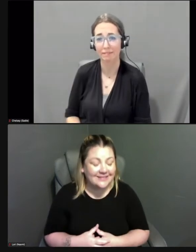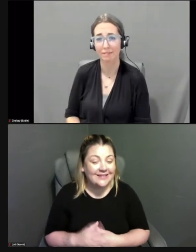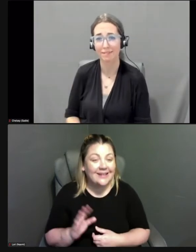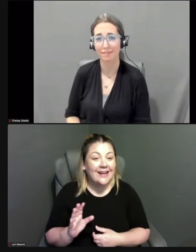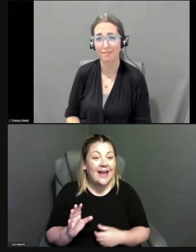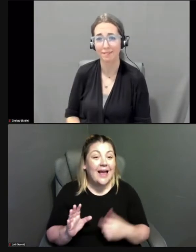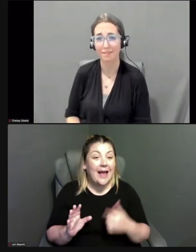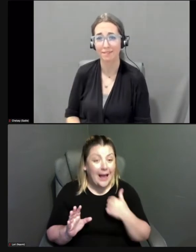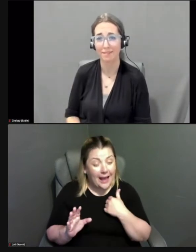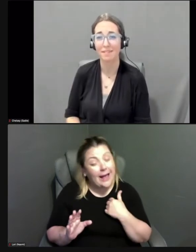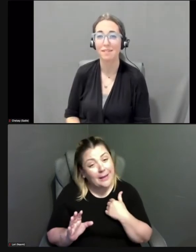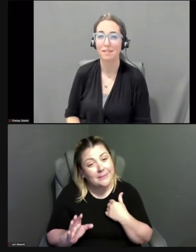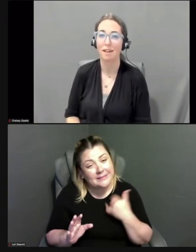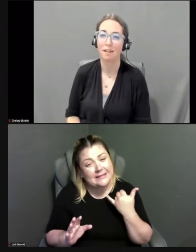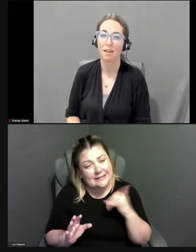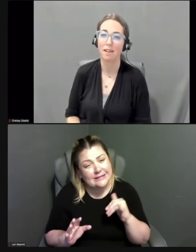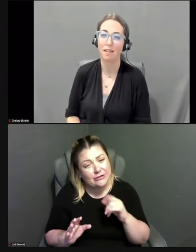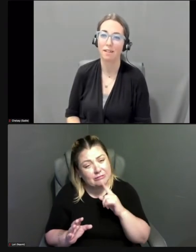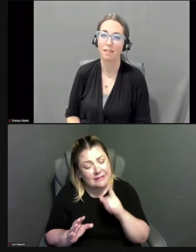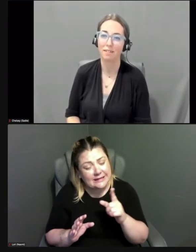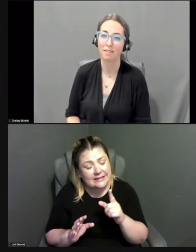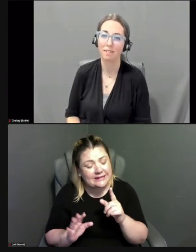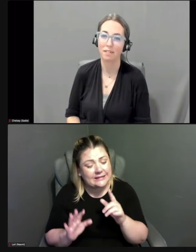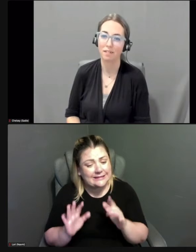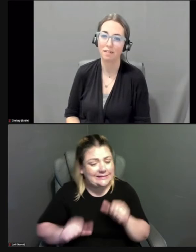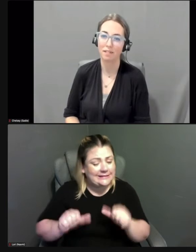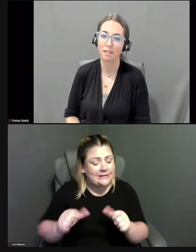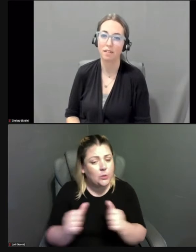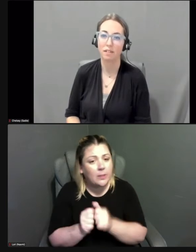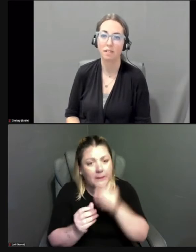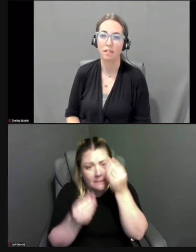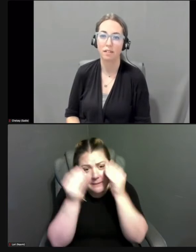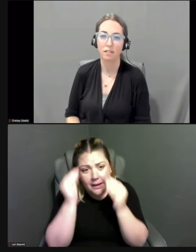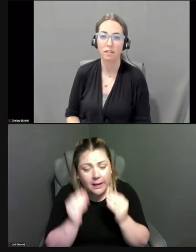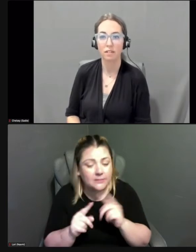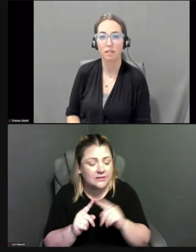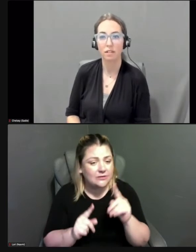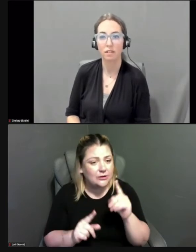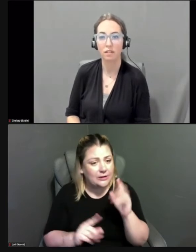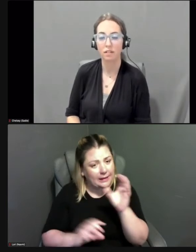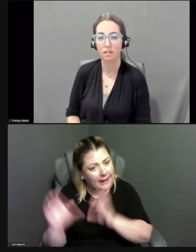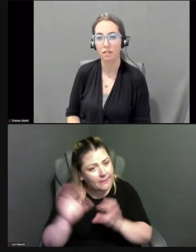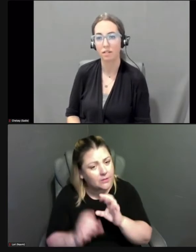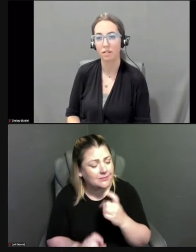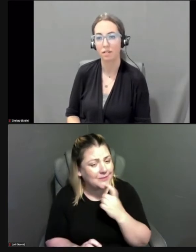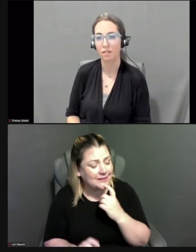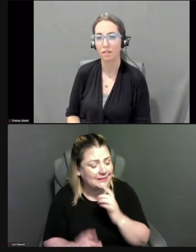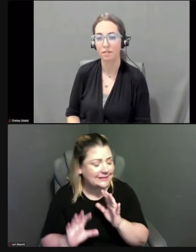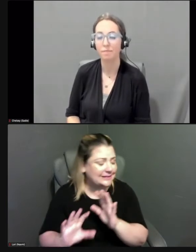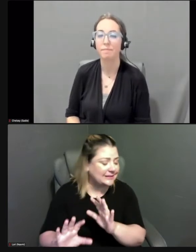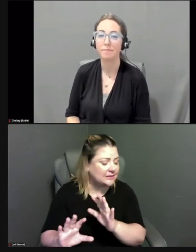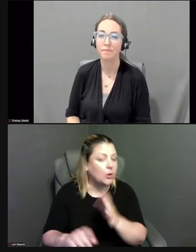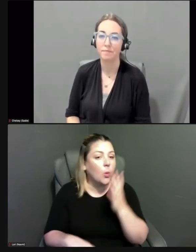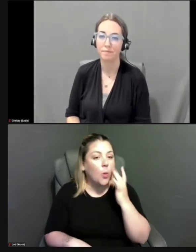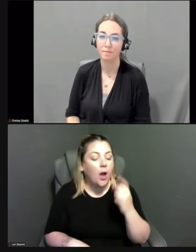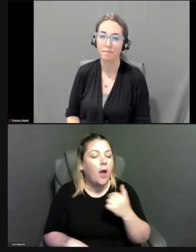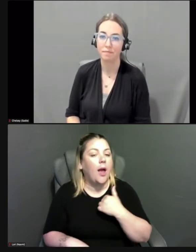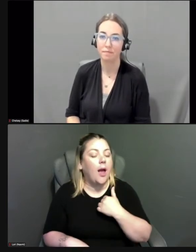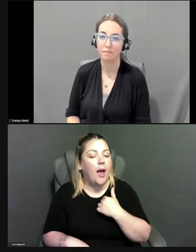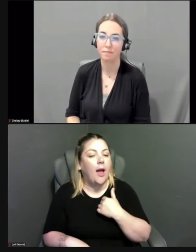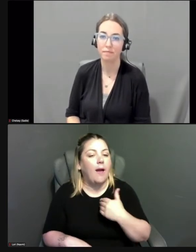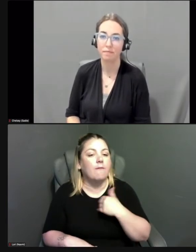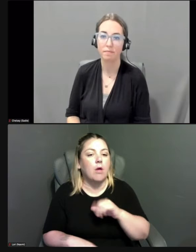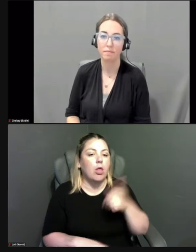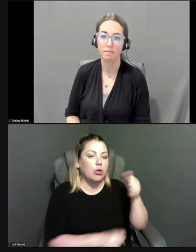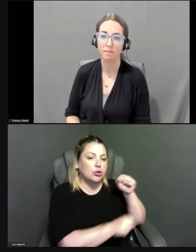am still really, really picky about my cosmetic products and like the chemicals that are in them. And that's partly because of the work that I do on the side